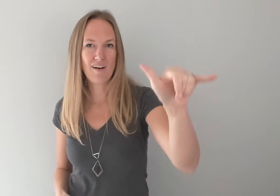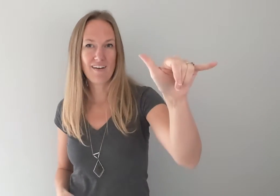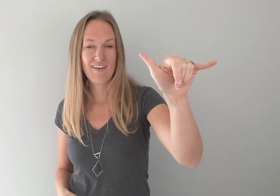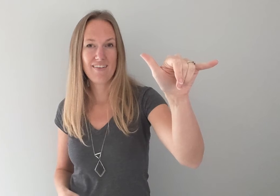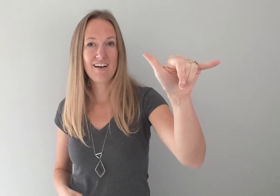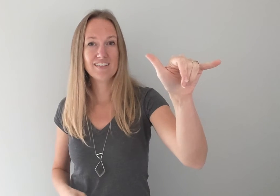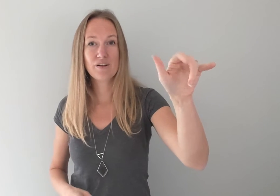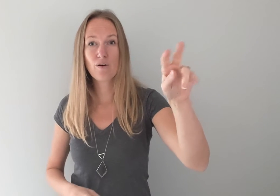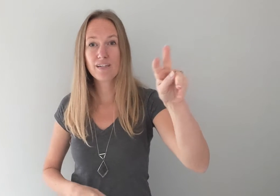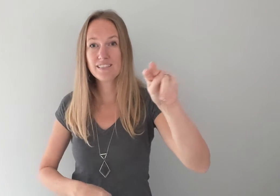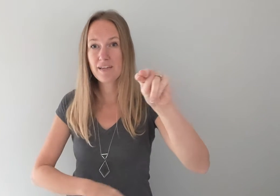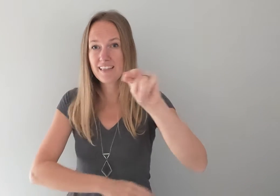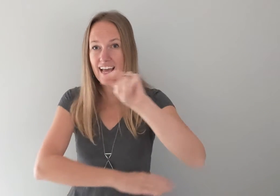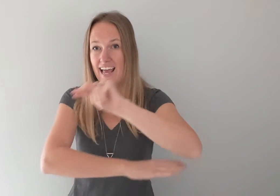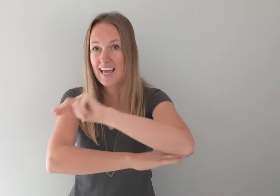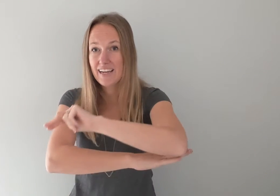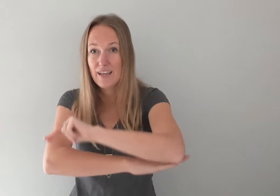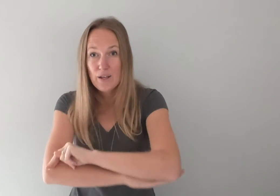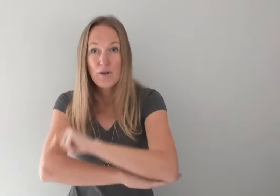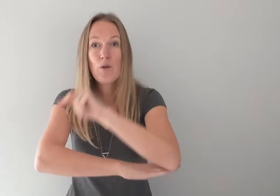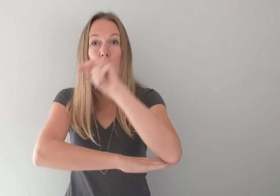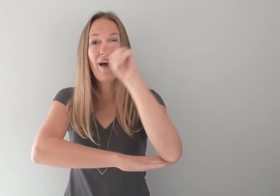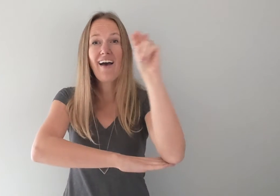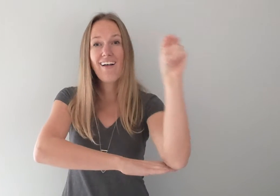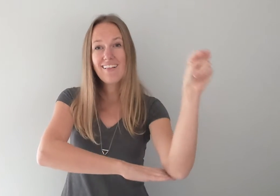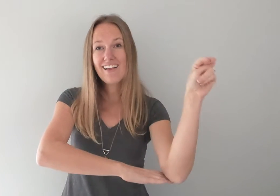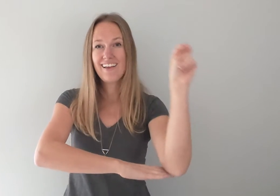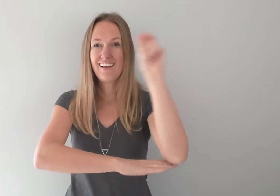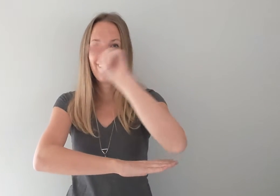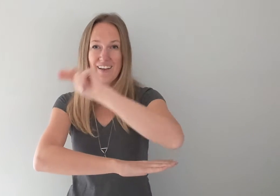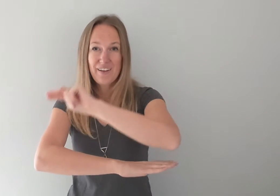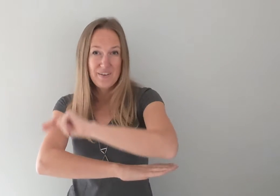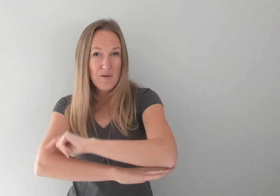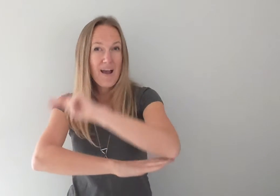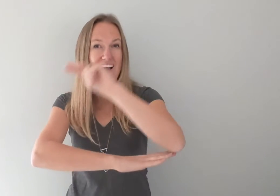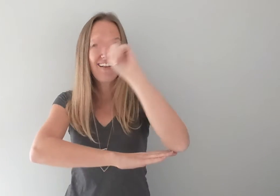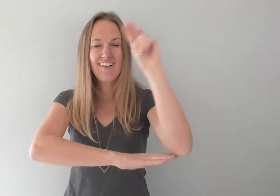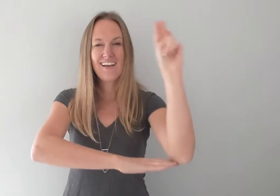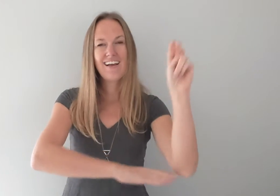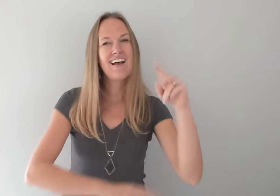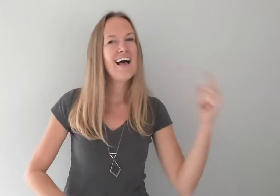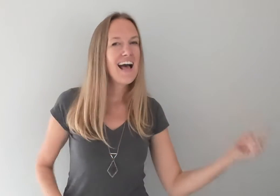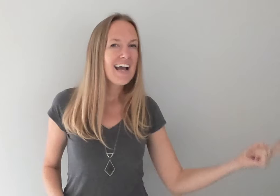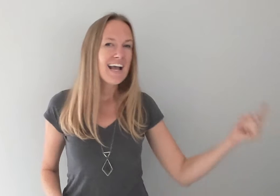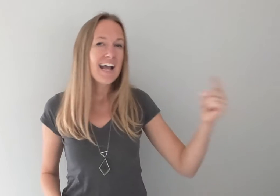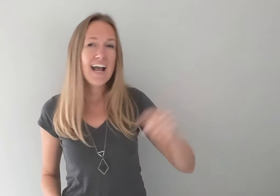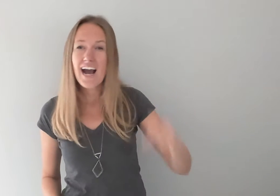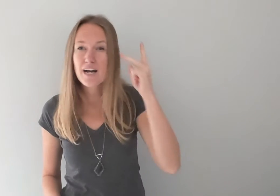forevermore. And then on to the chorus, making that N. Noel, Noel, come